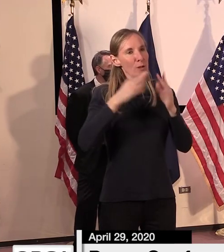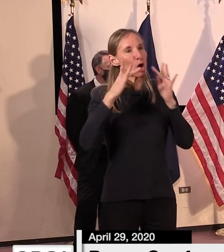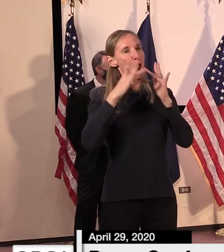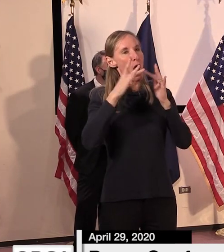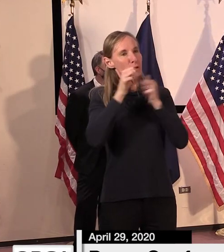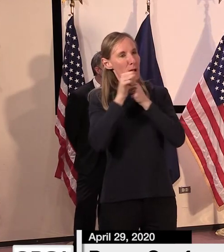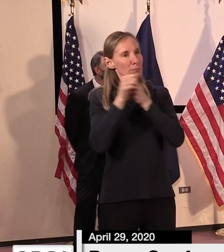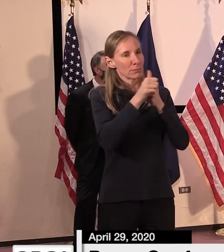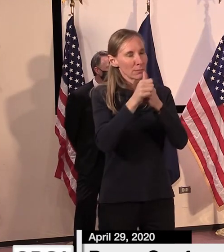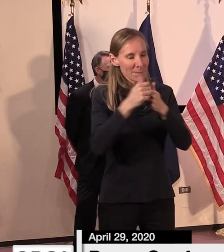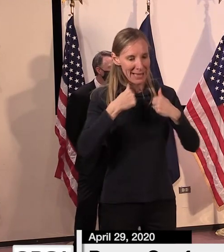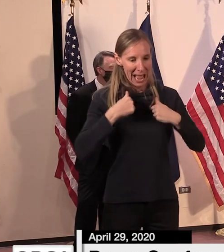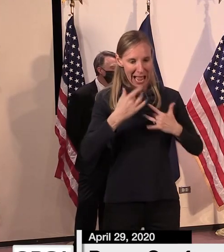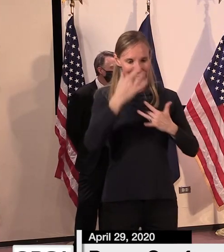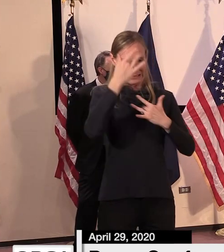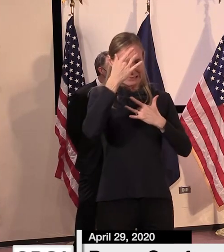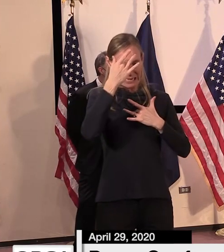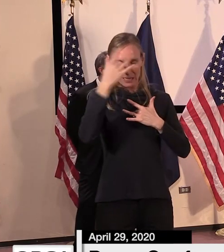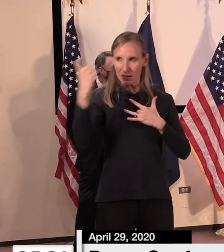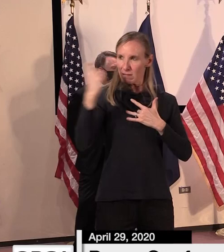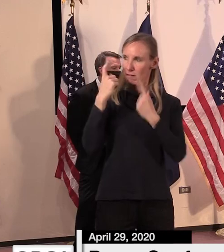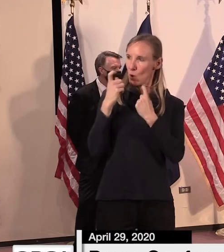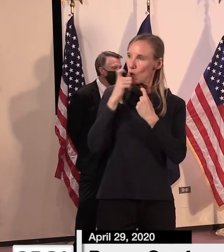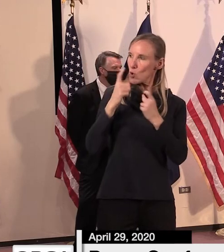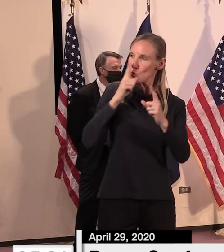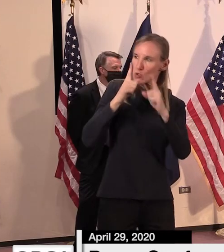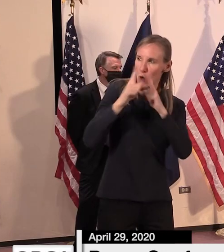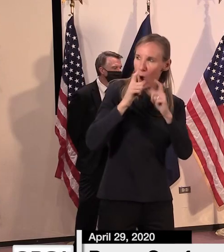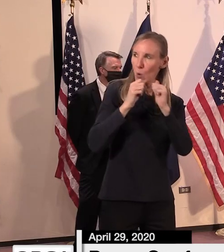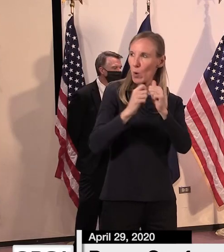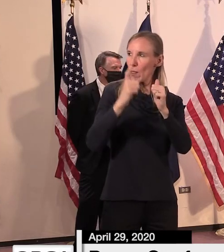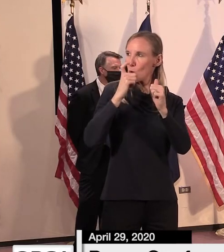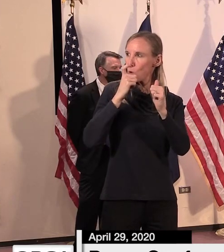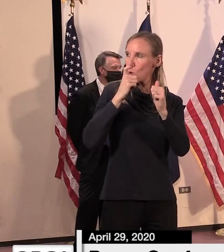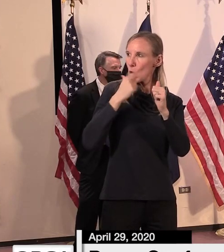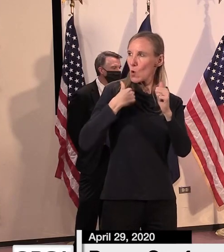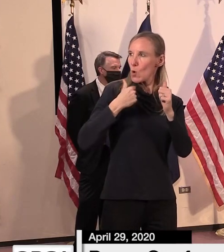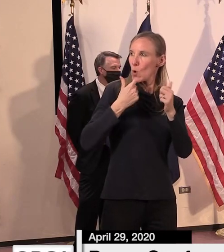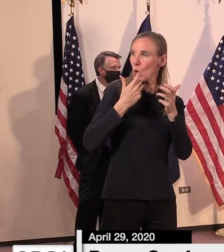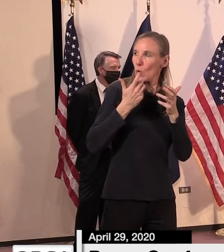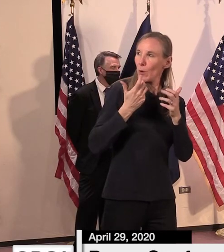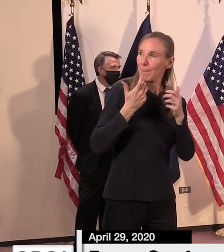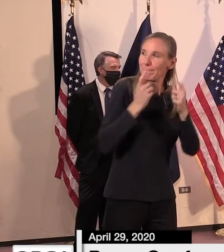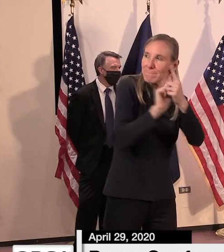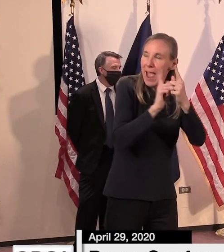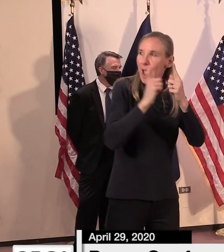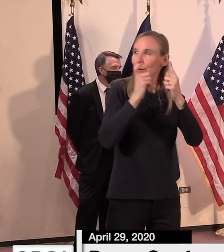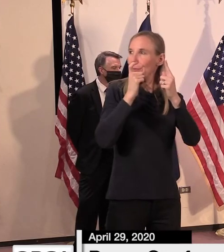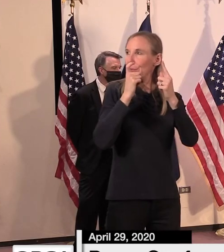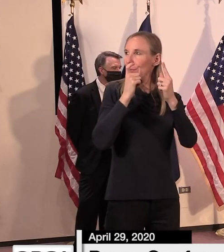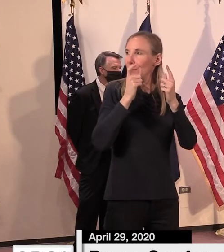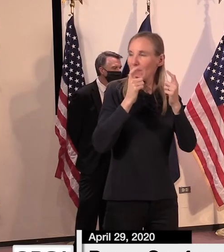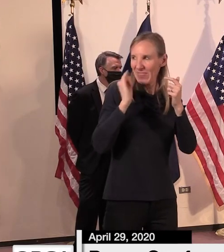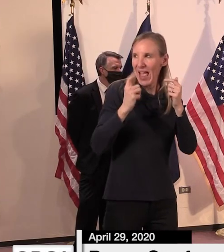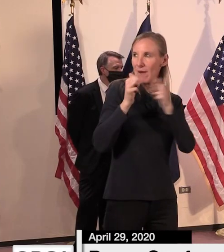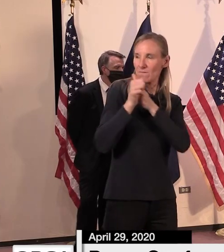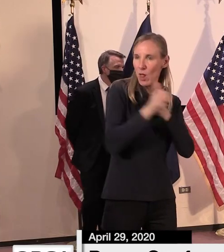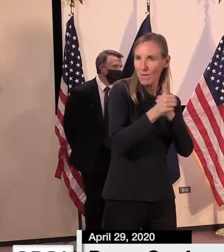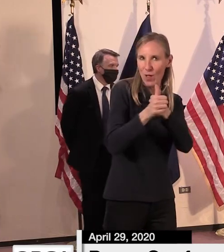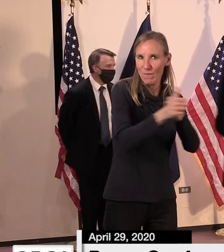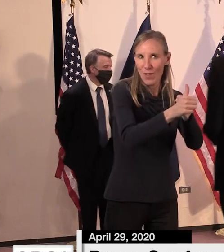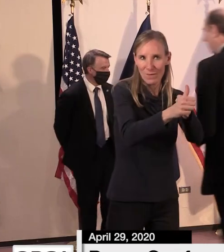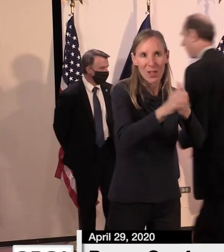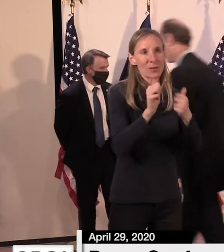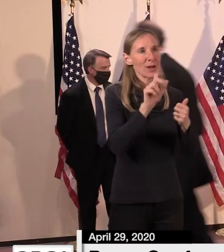two. And Dr. Kelso is available to talk with us now about our expansion in that arena.